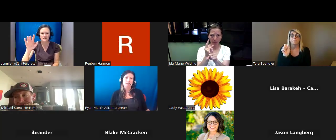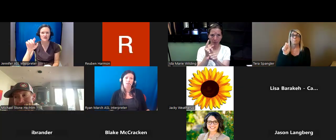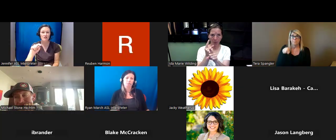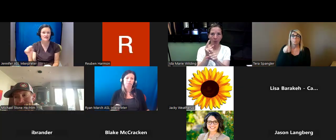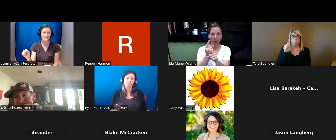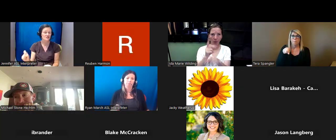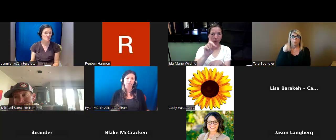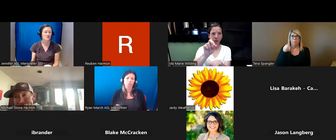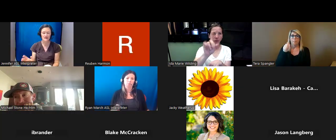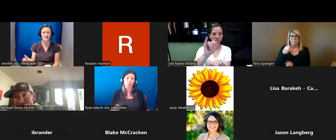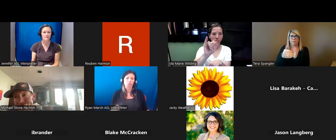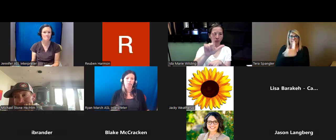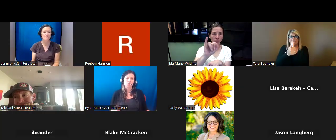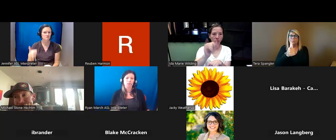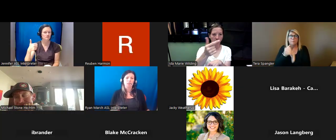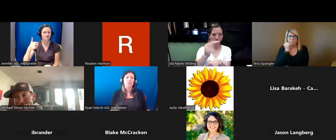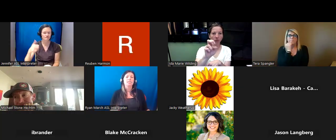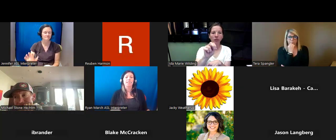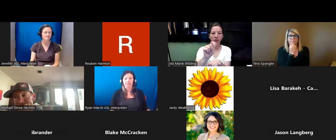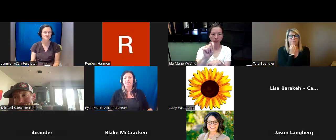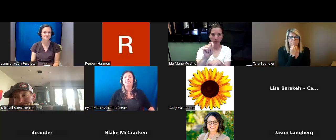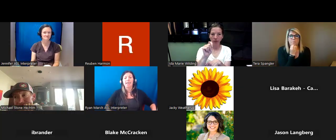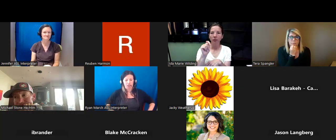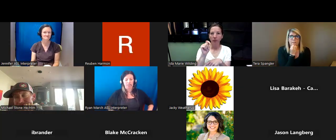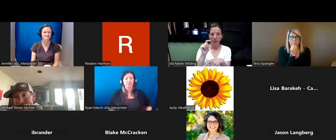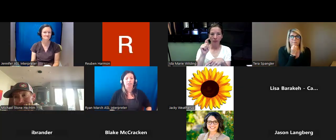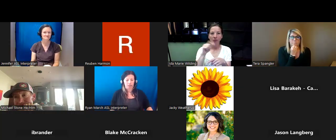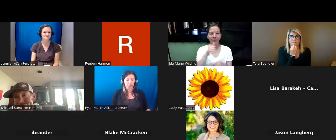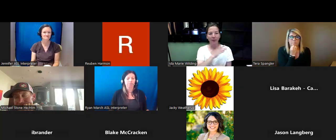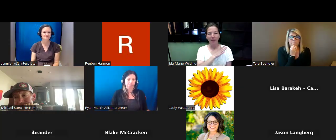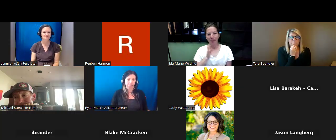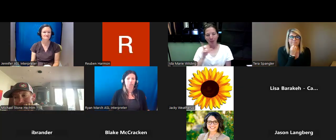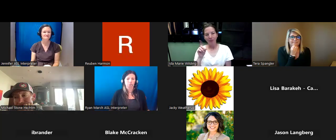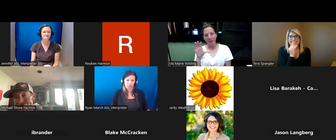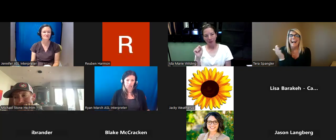and this is all on diligent, correct? Yes, it's attached there.